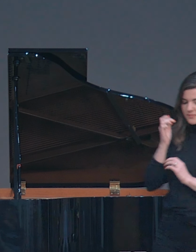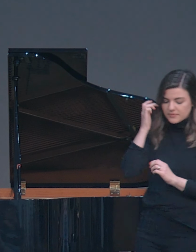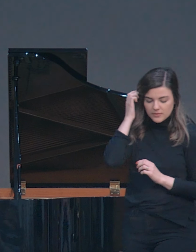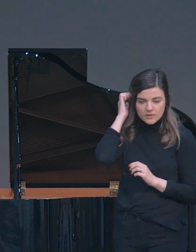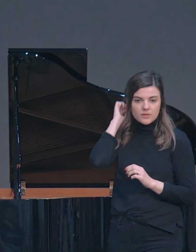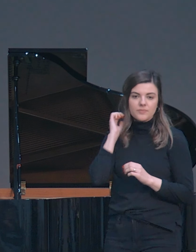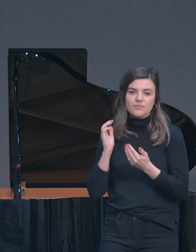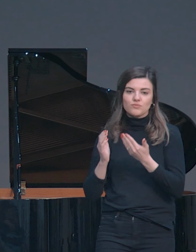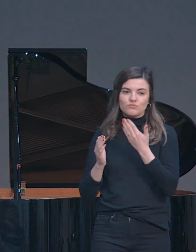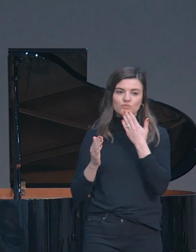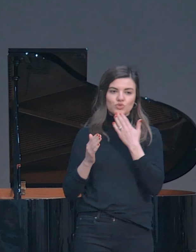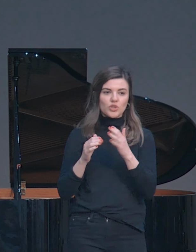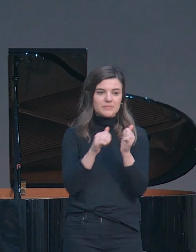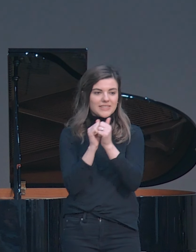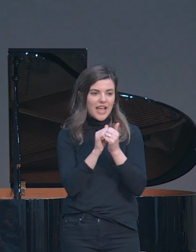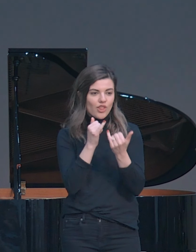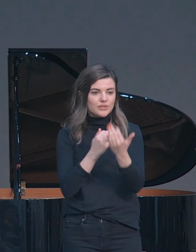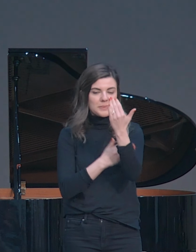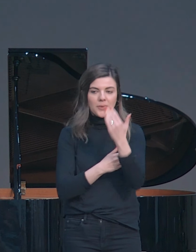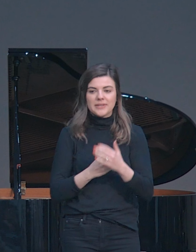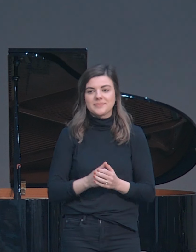It's good to be with you this morning.